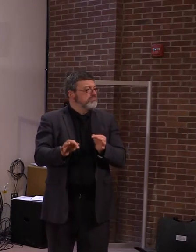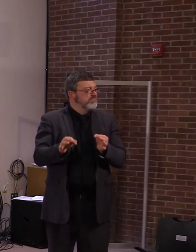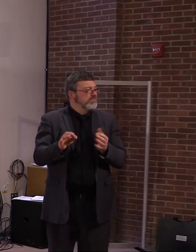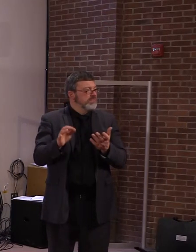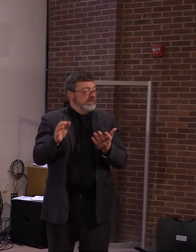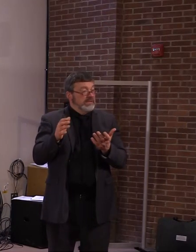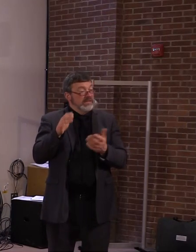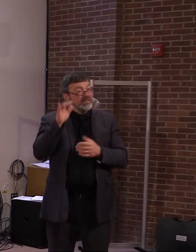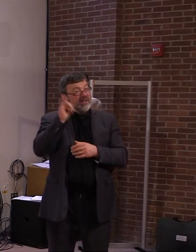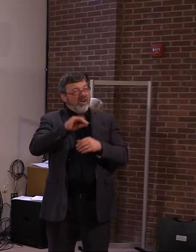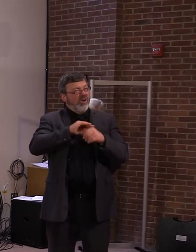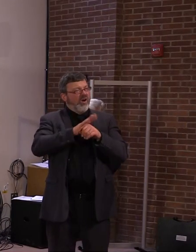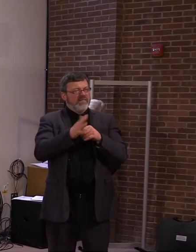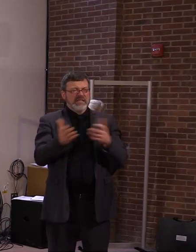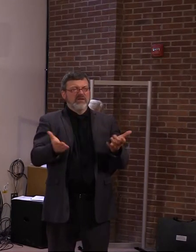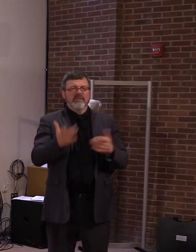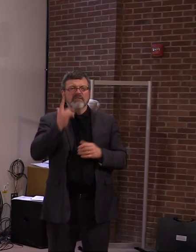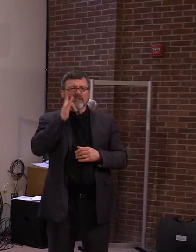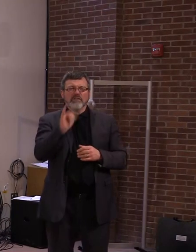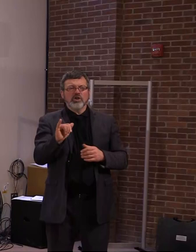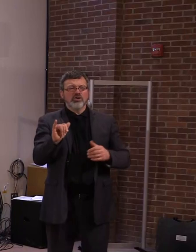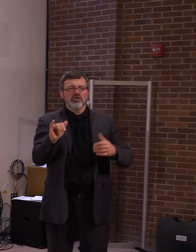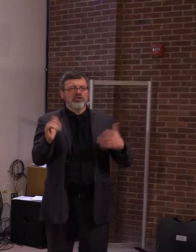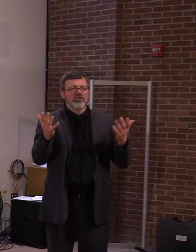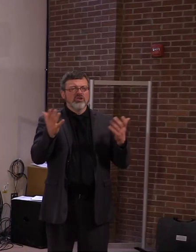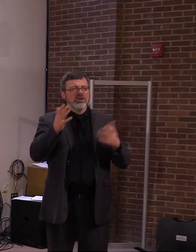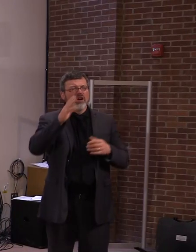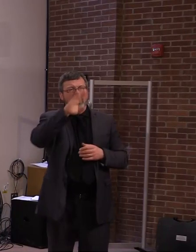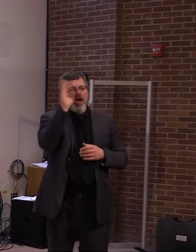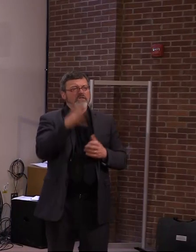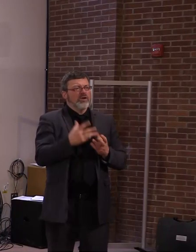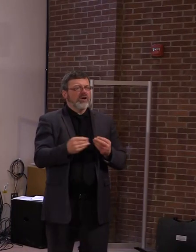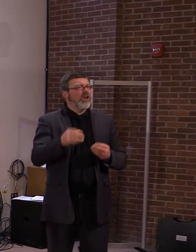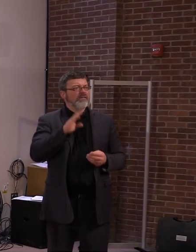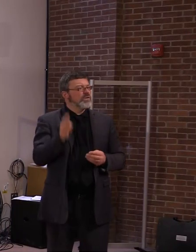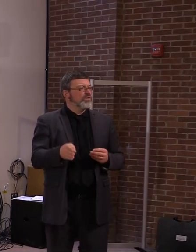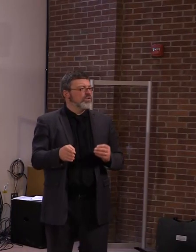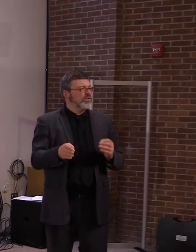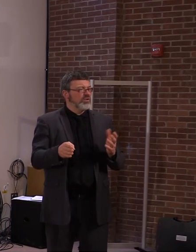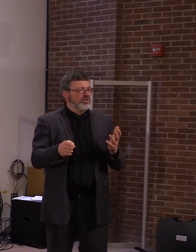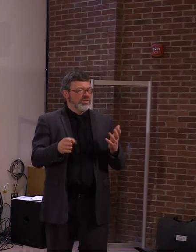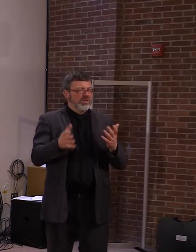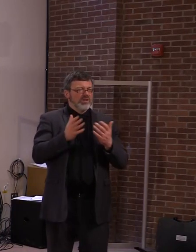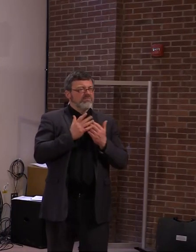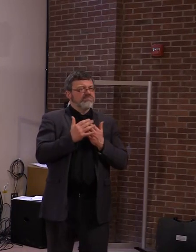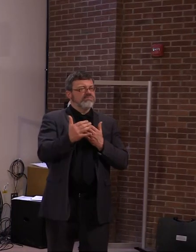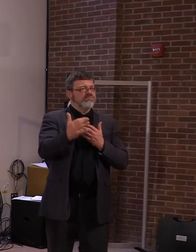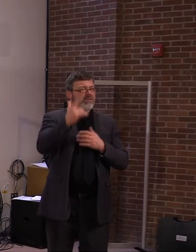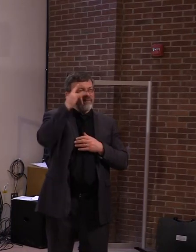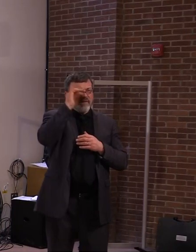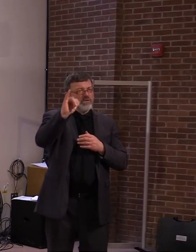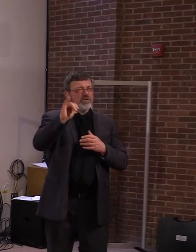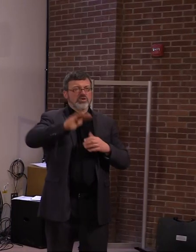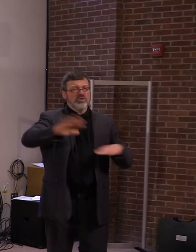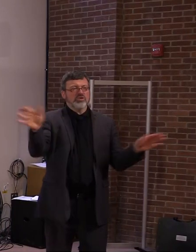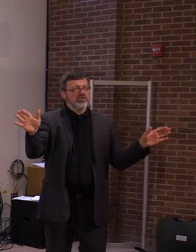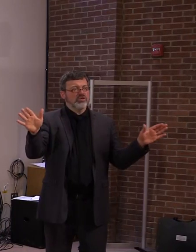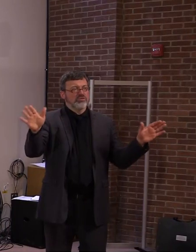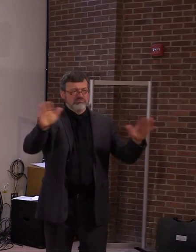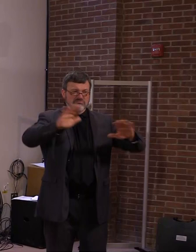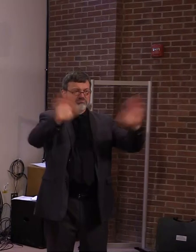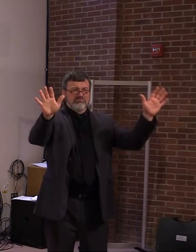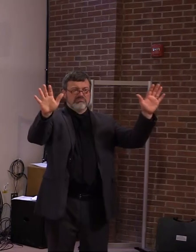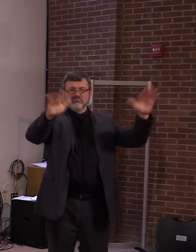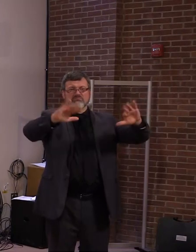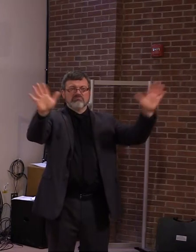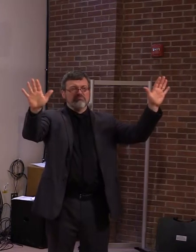testing is going to be part of the future, and along with vaccinations and boosters and so forth. But